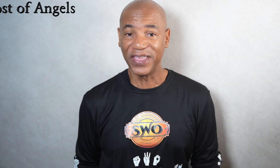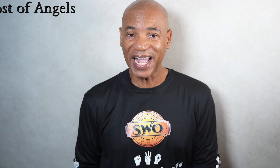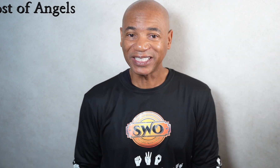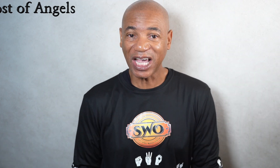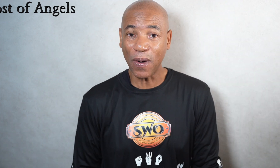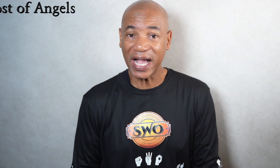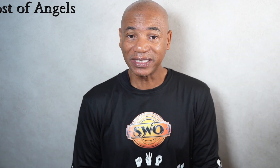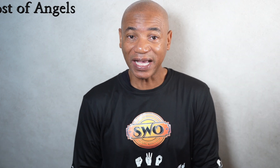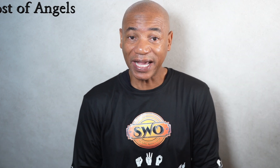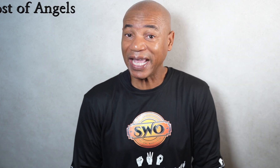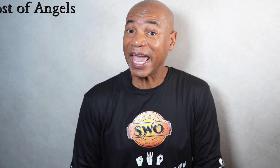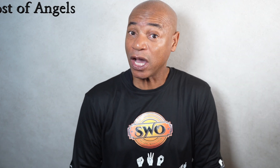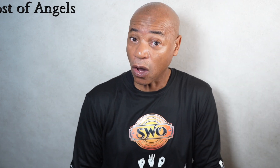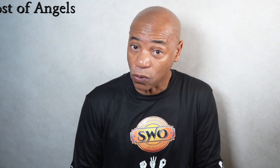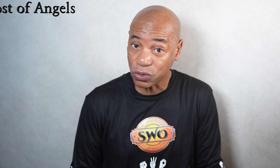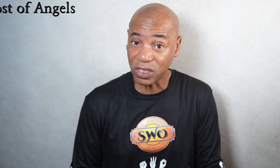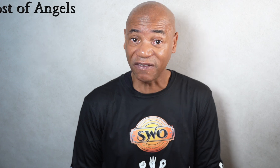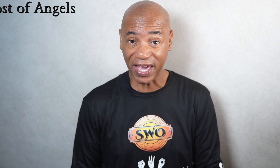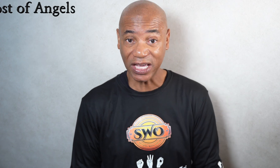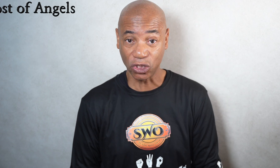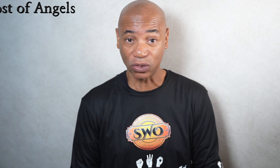That is how I sign a host of angels.